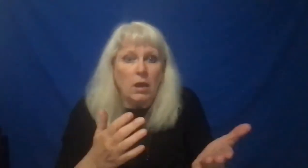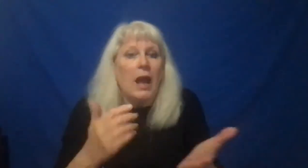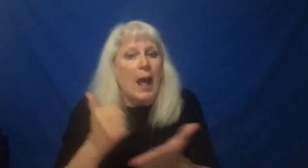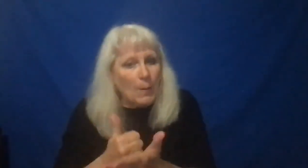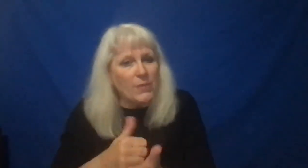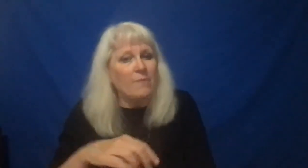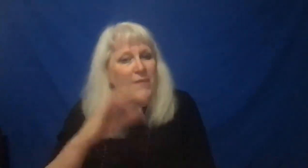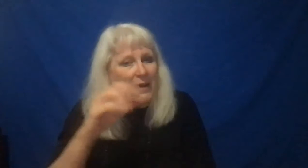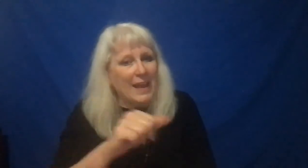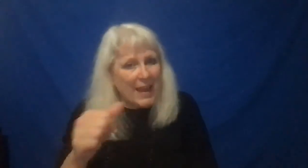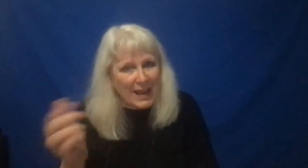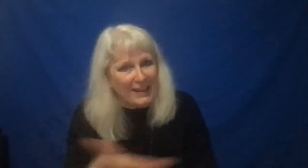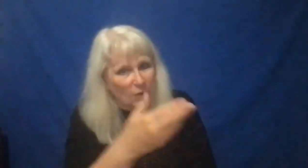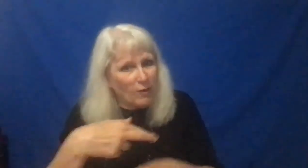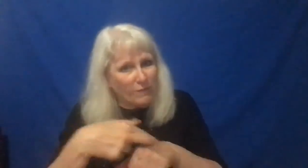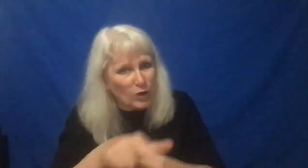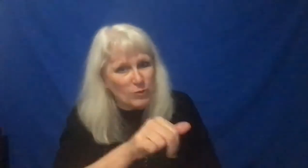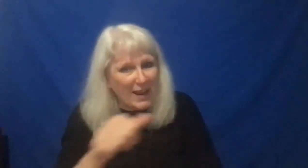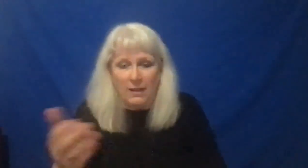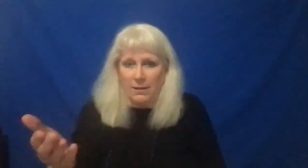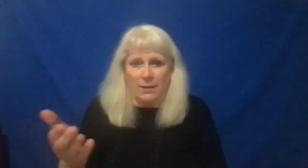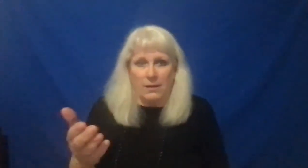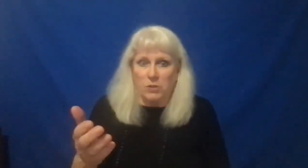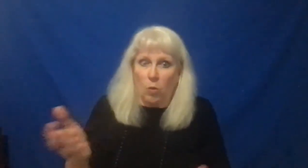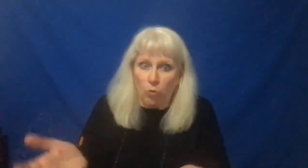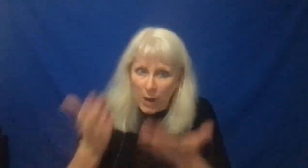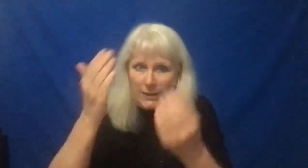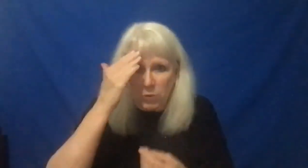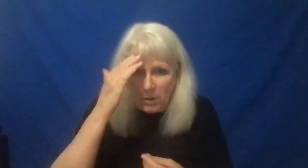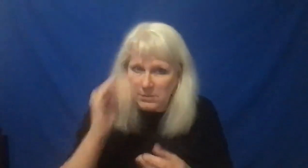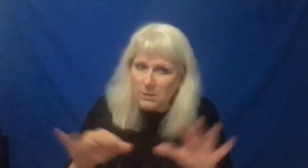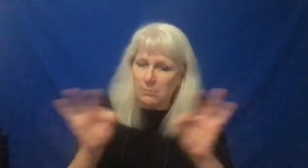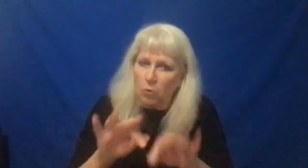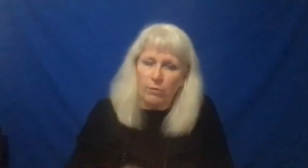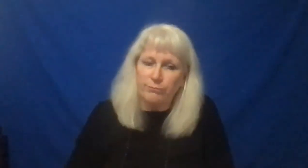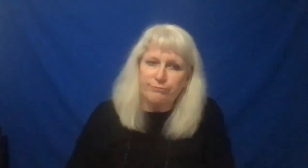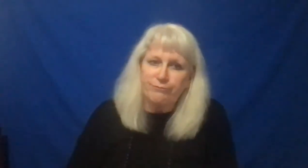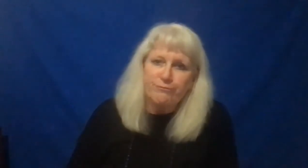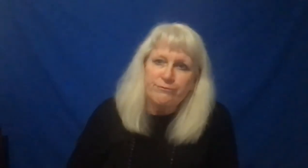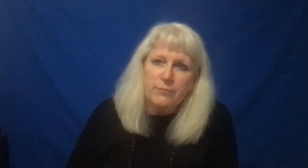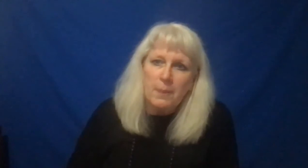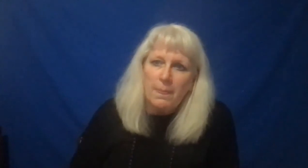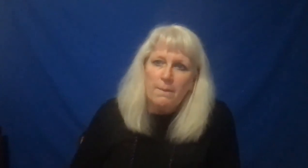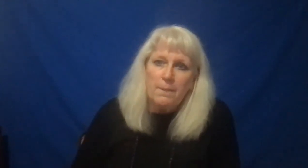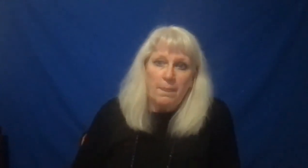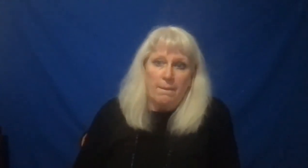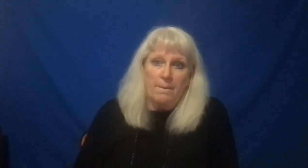very important priority that we have. And there's no Class A trustee that I've